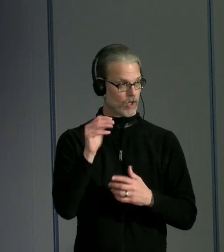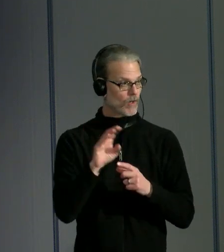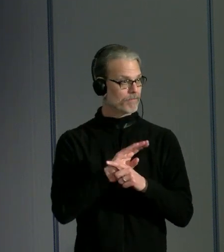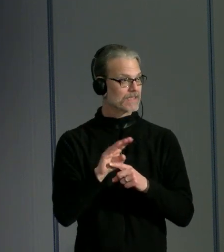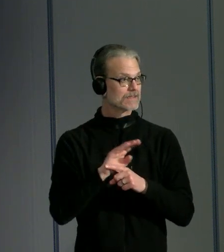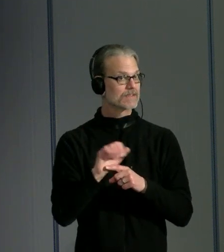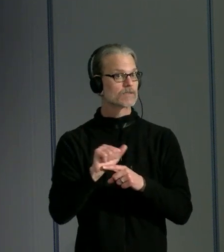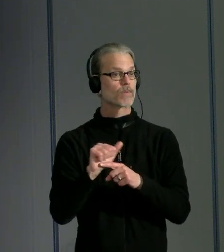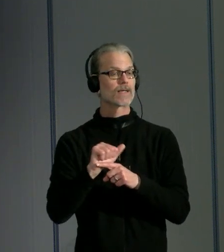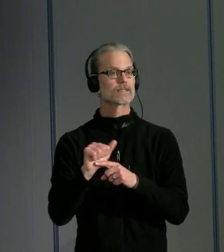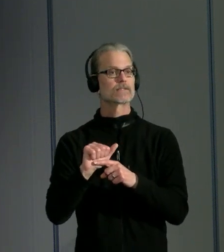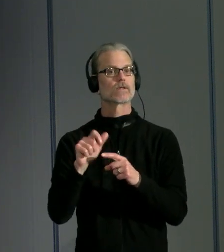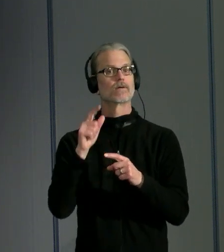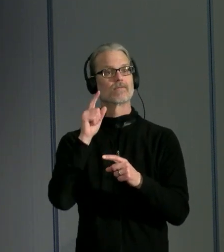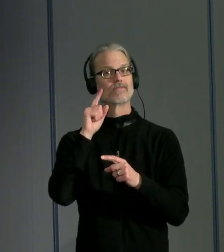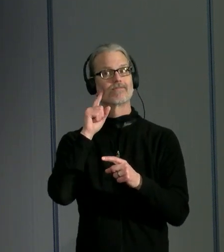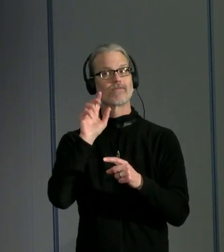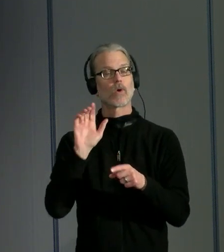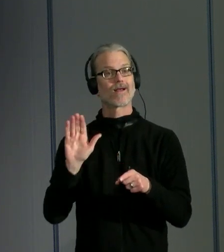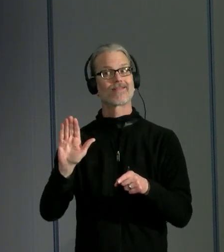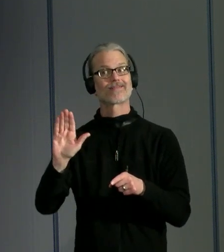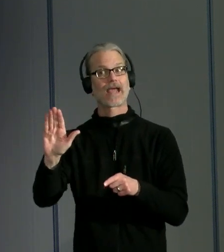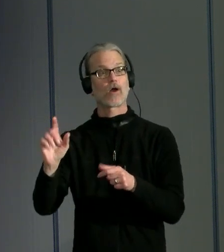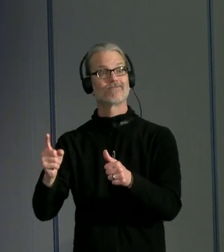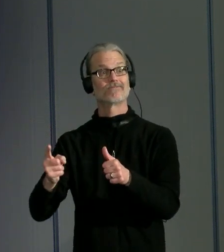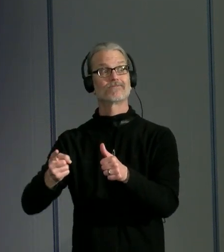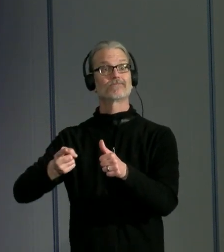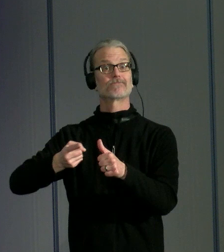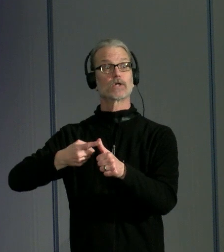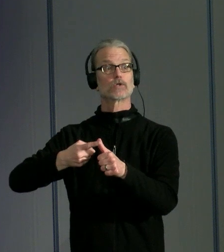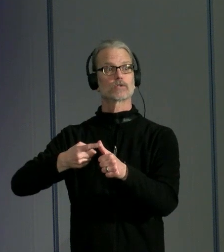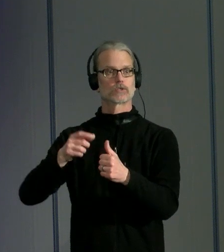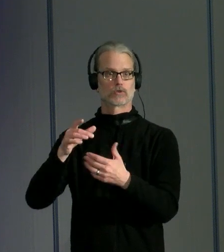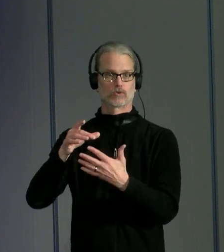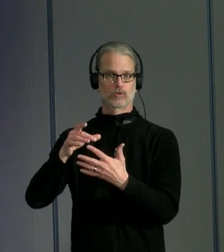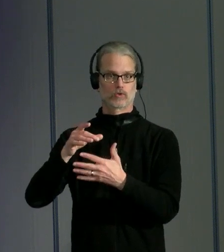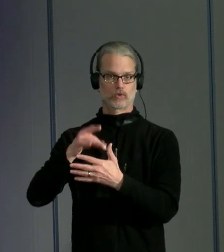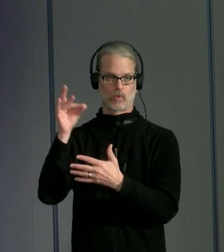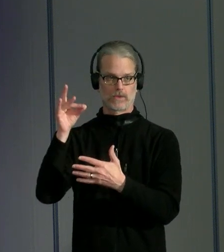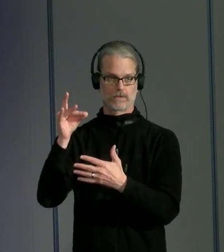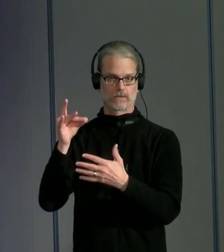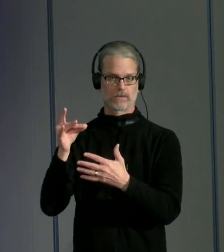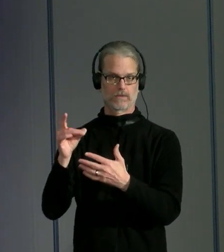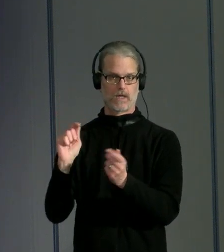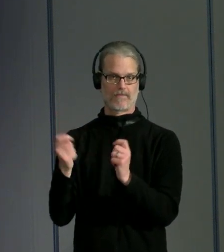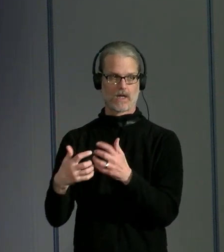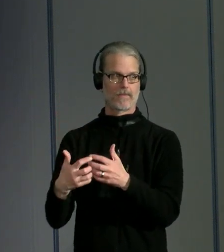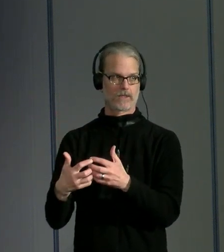primary consideration to an employee's first choice in accommodation options.